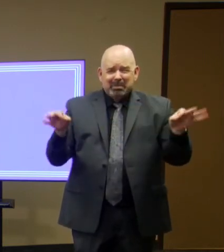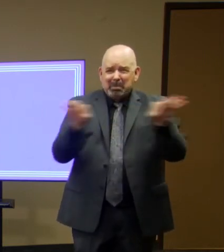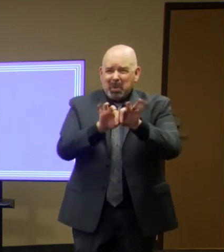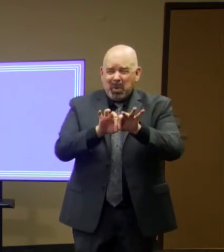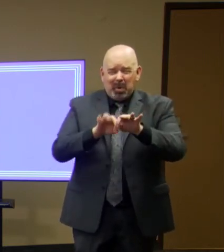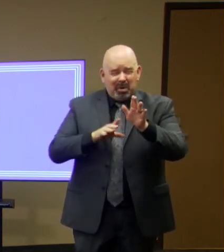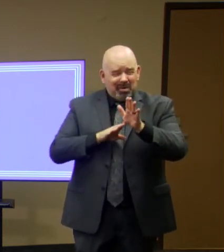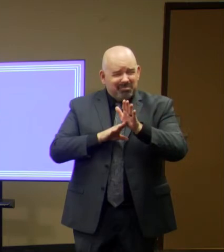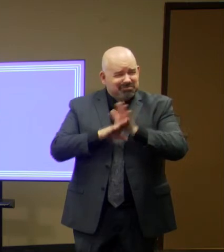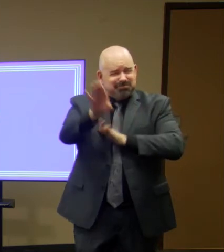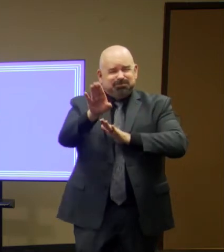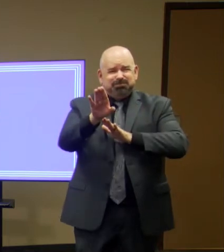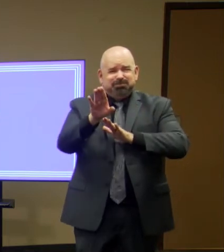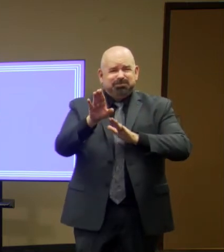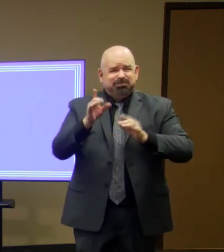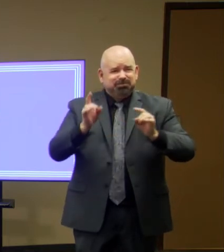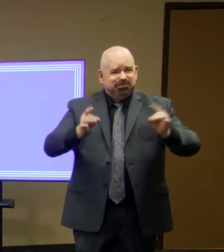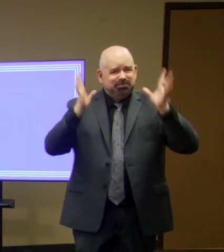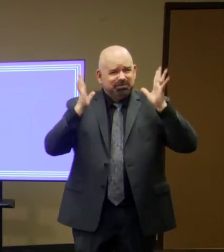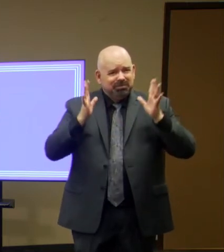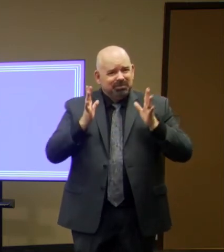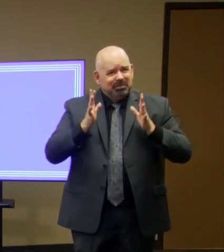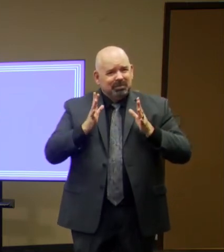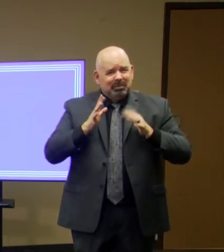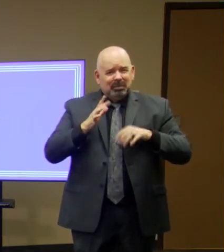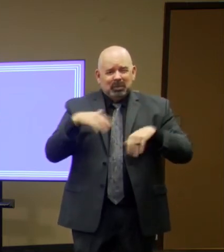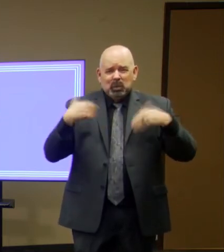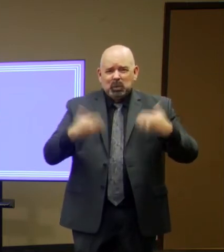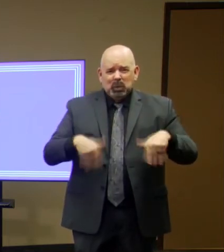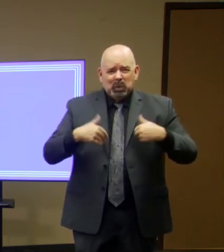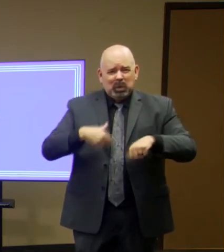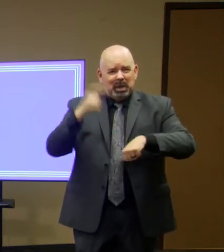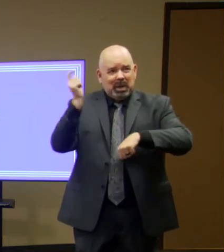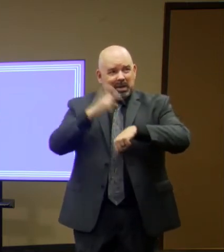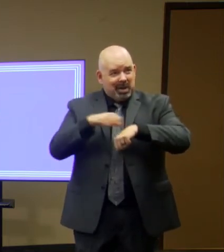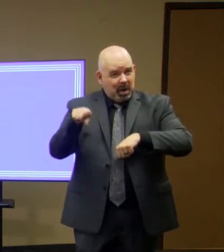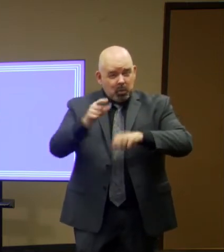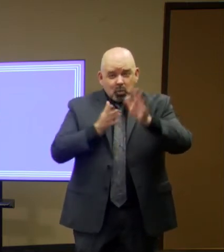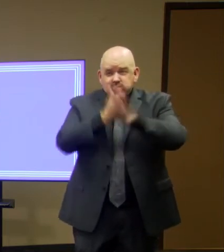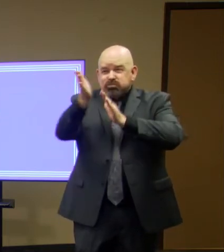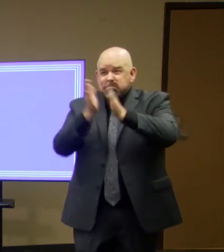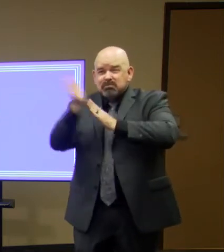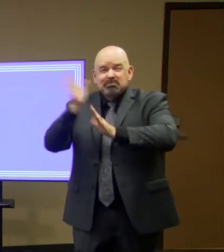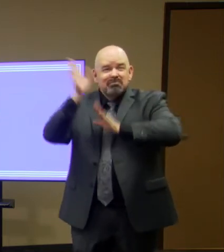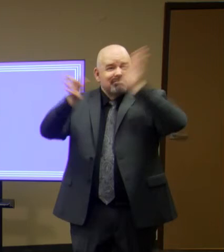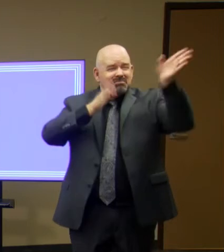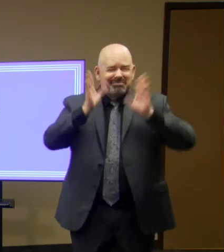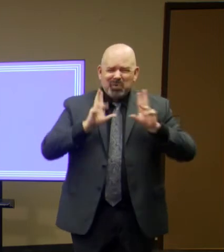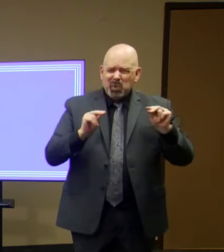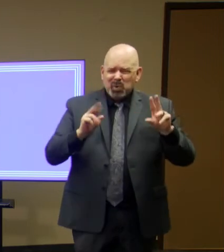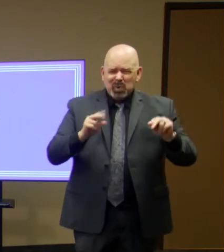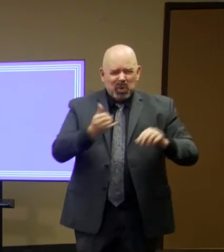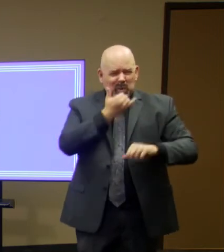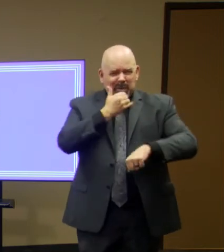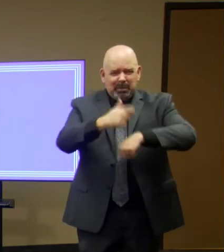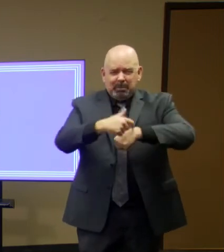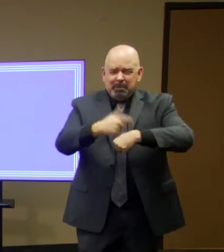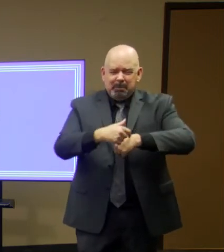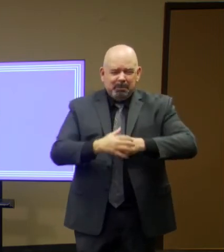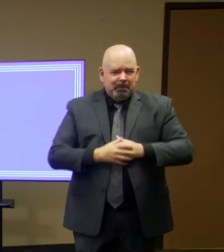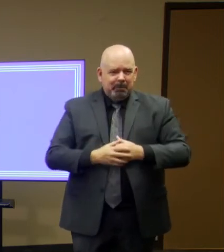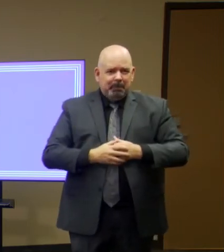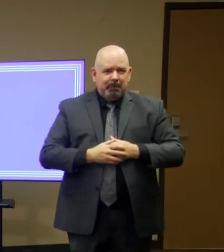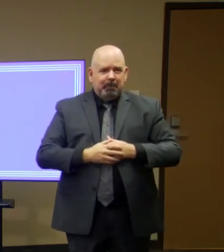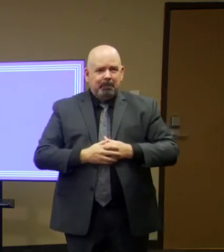time to bring people, you know, over. I know some families, we get a lot of questions about this, have an